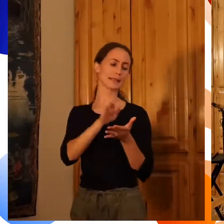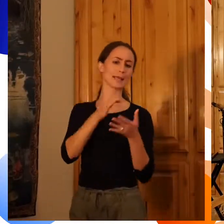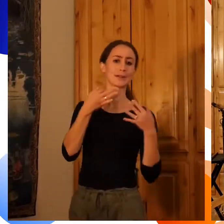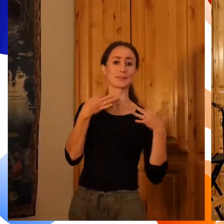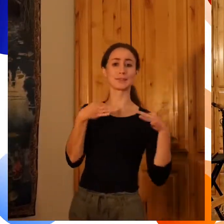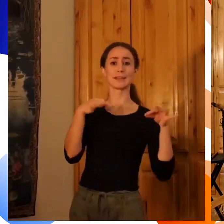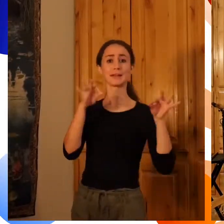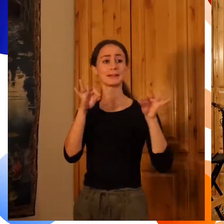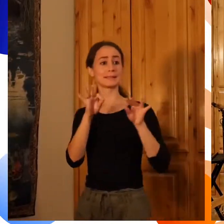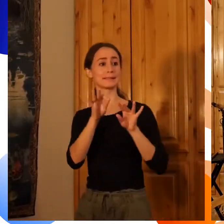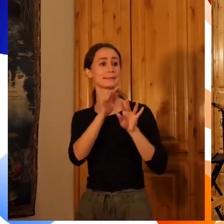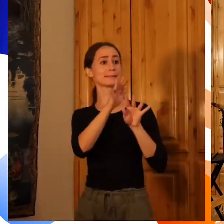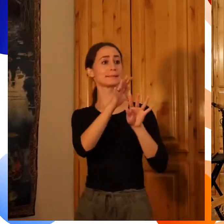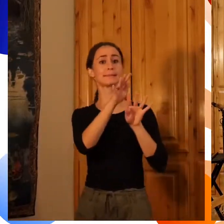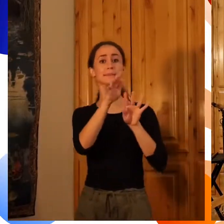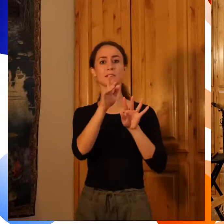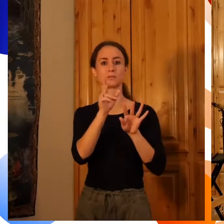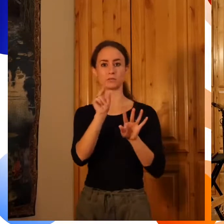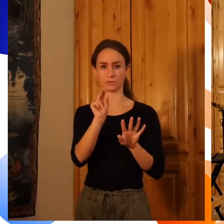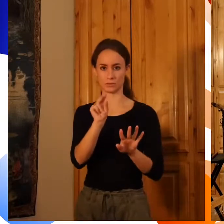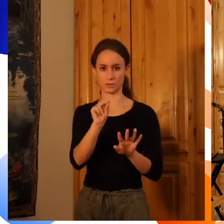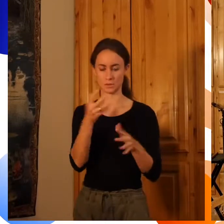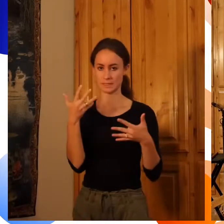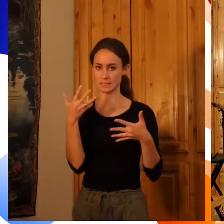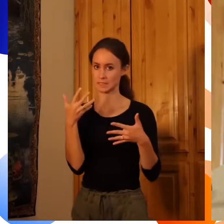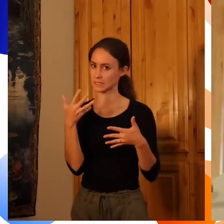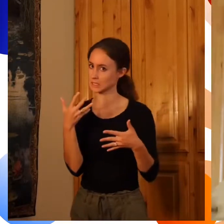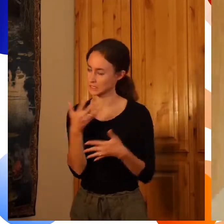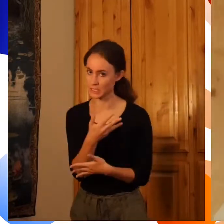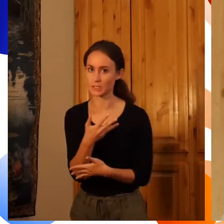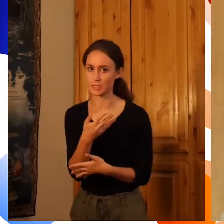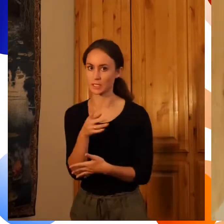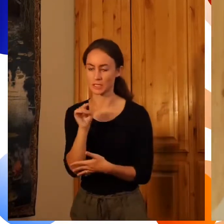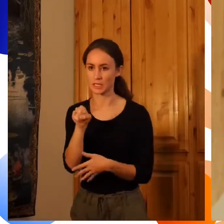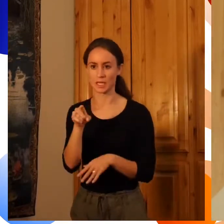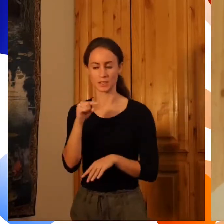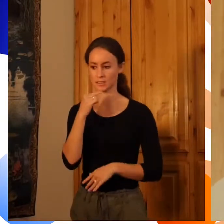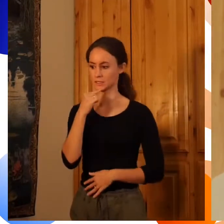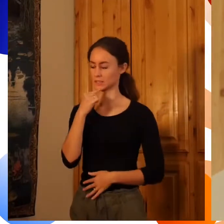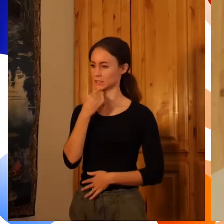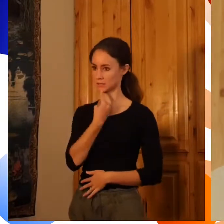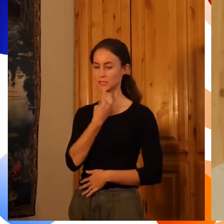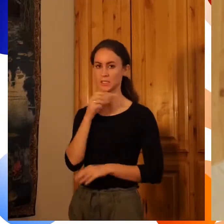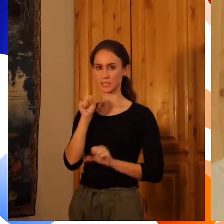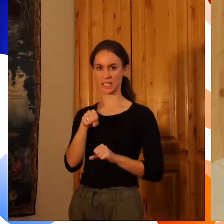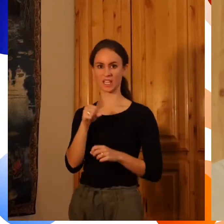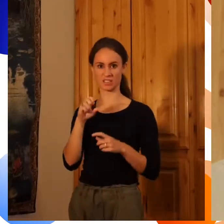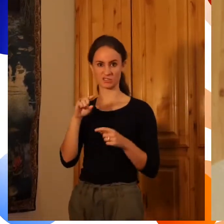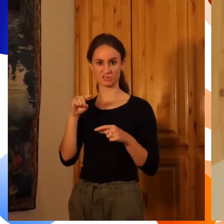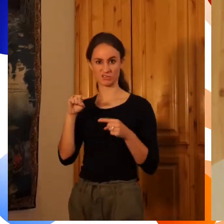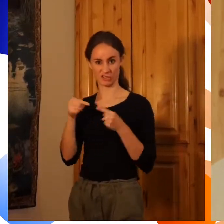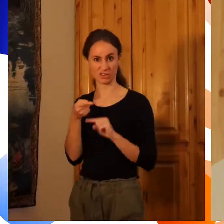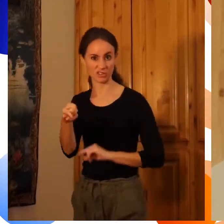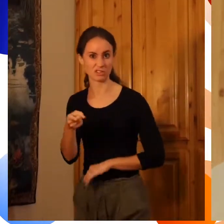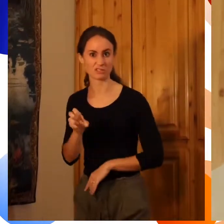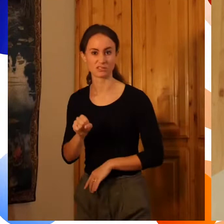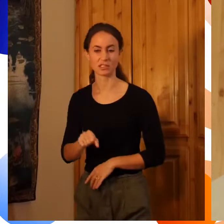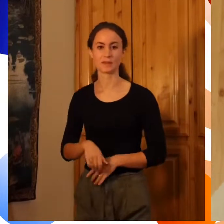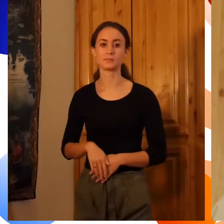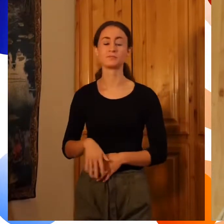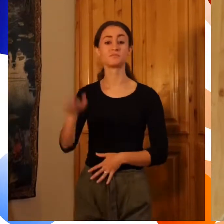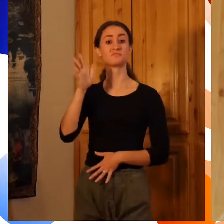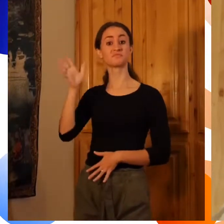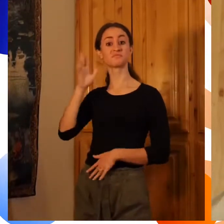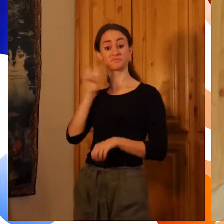flowers. They're scarier. They can do things to you. And at one time in the legends of Ireland, they could be huge,